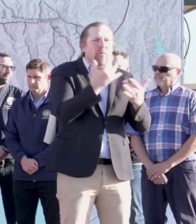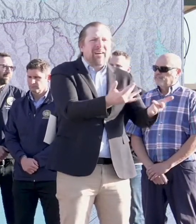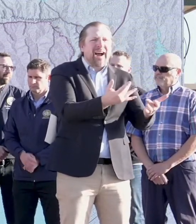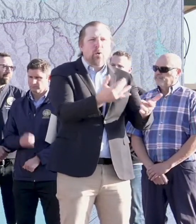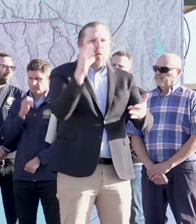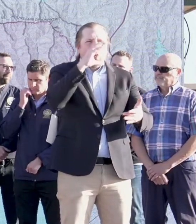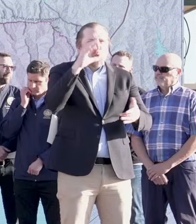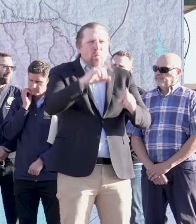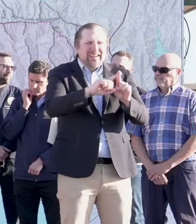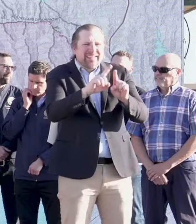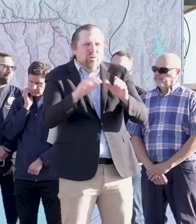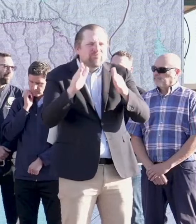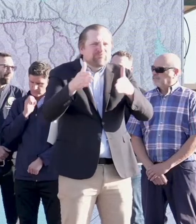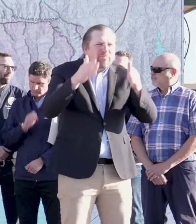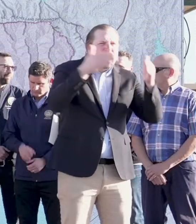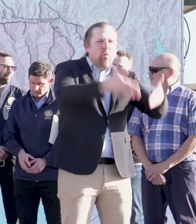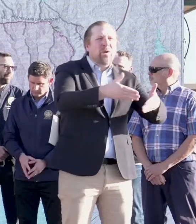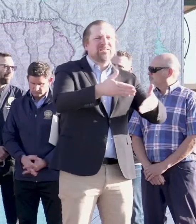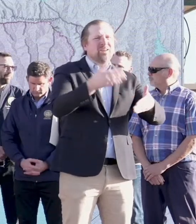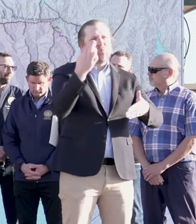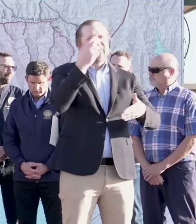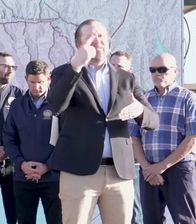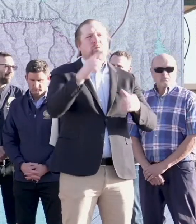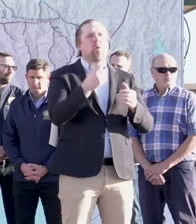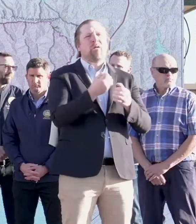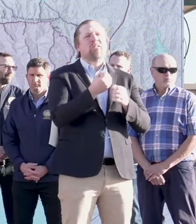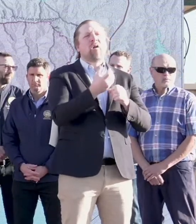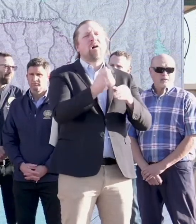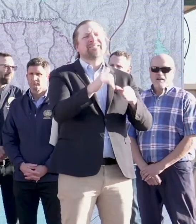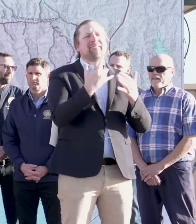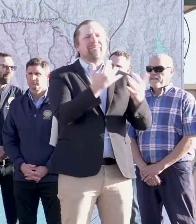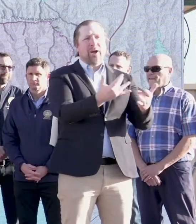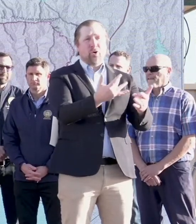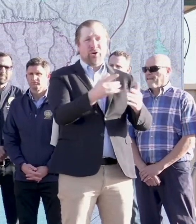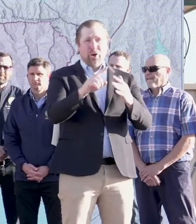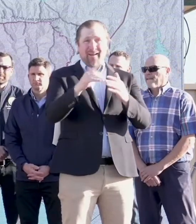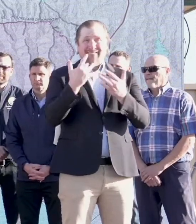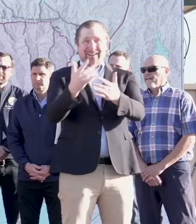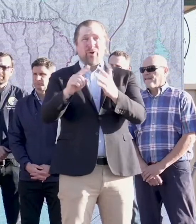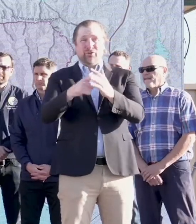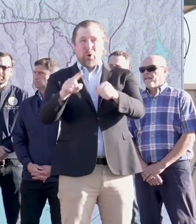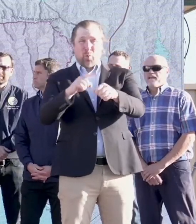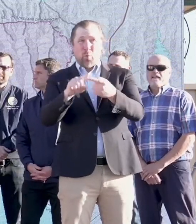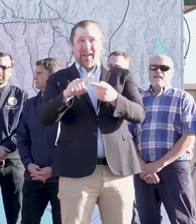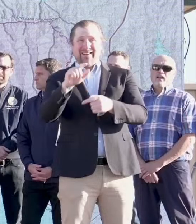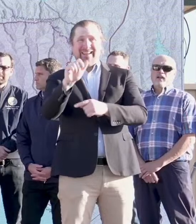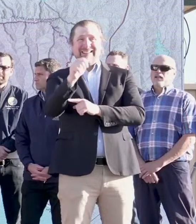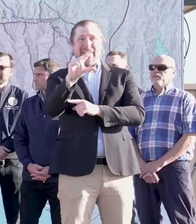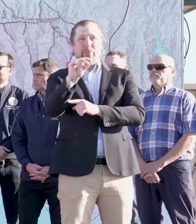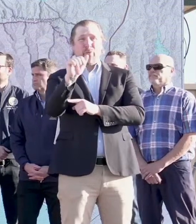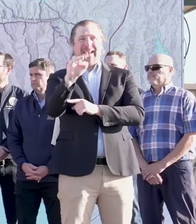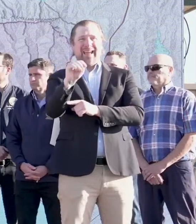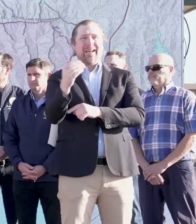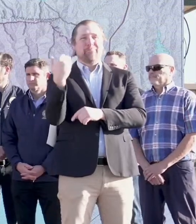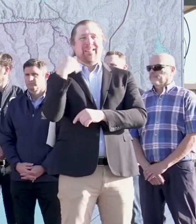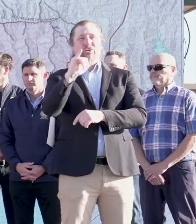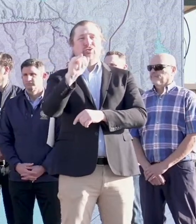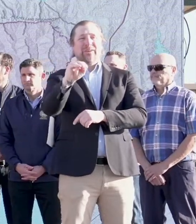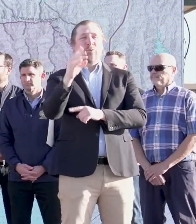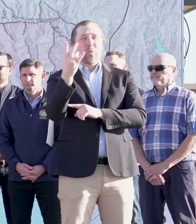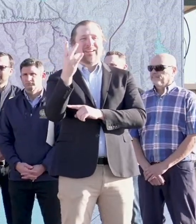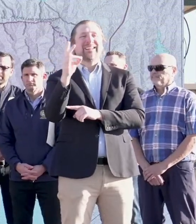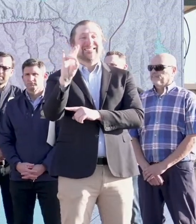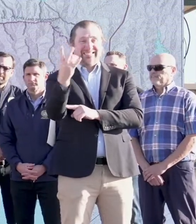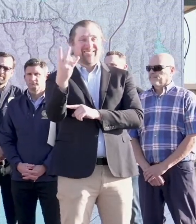all angles. As you know, the fire started at about 10:30 a.m. on January 7th. Creating the timeline for